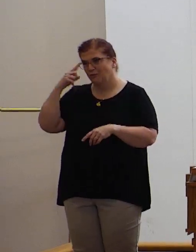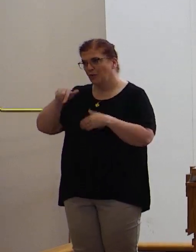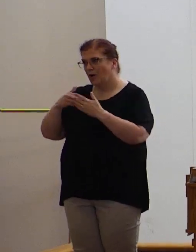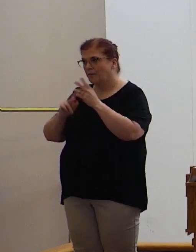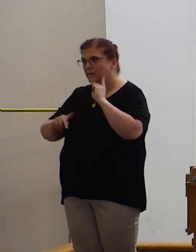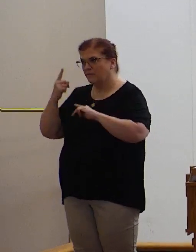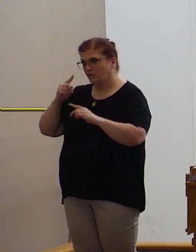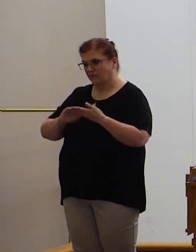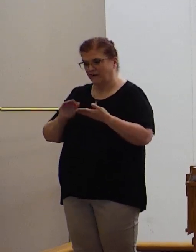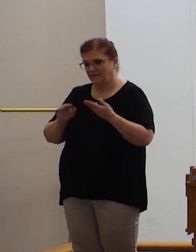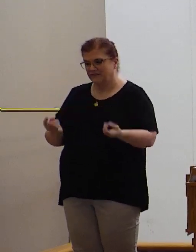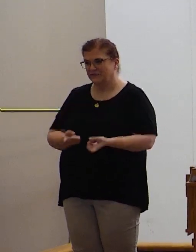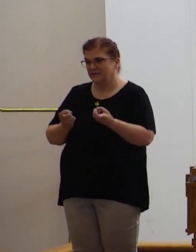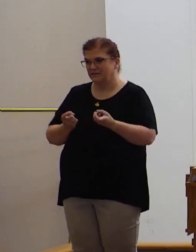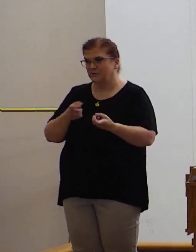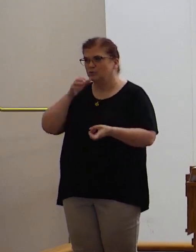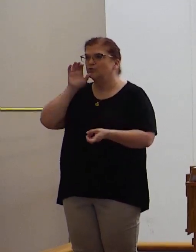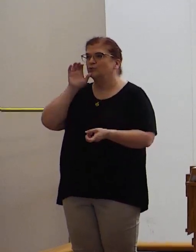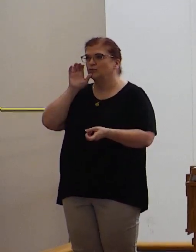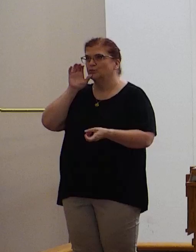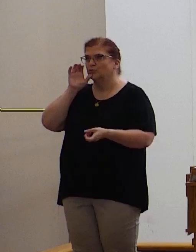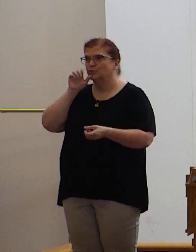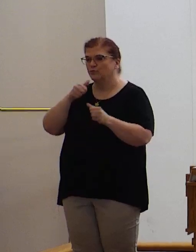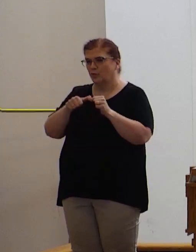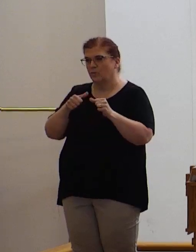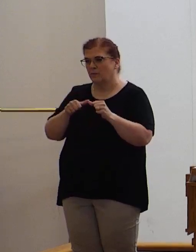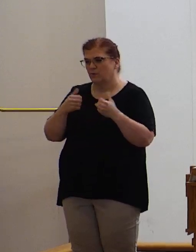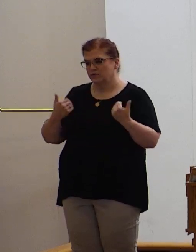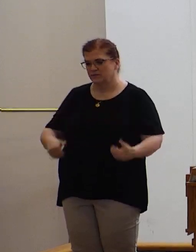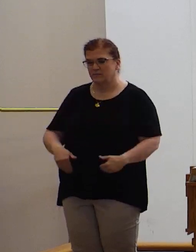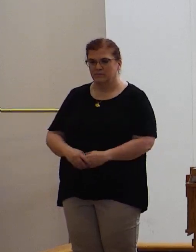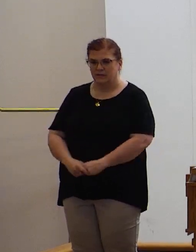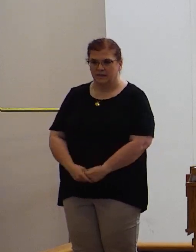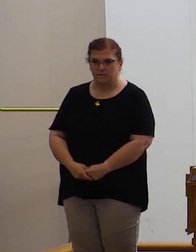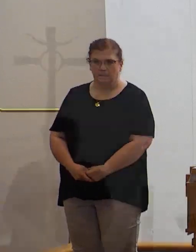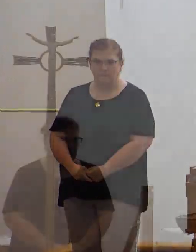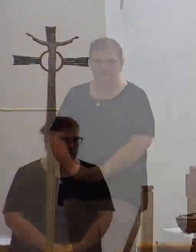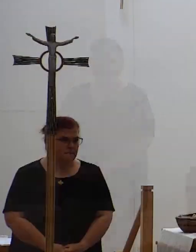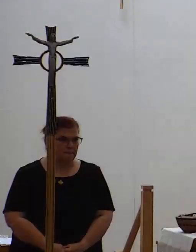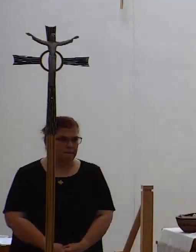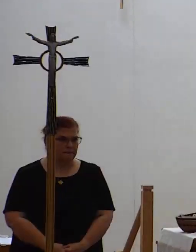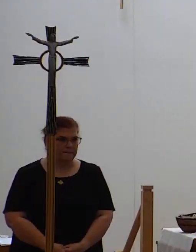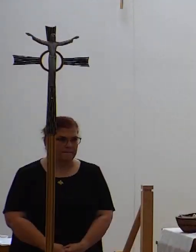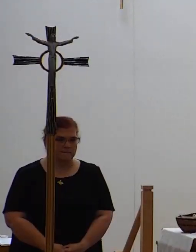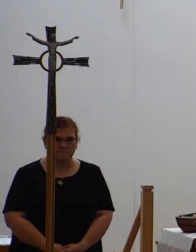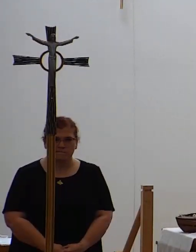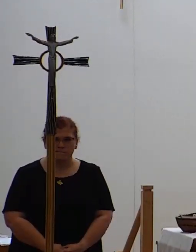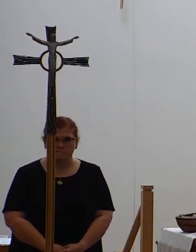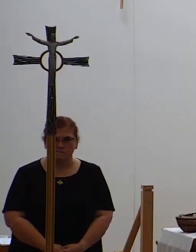people for the forgiveness of sin. Do this for the remembrance of me."